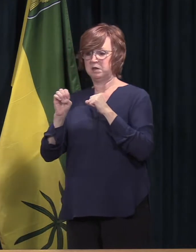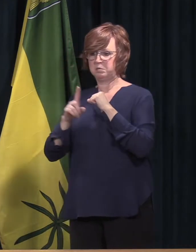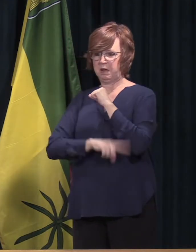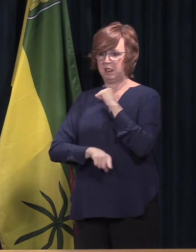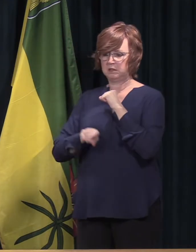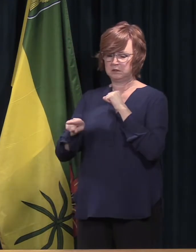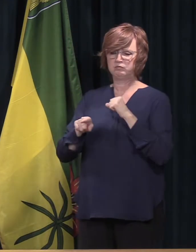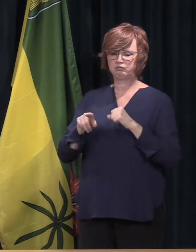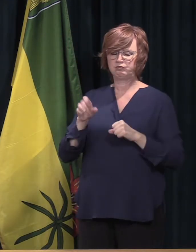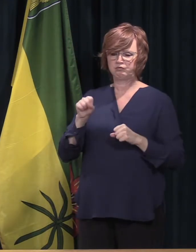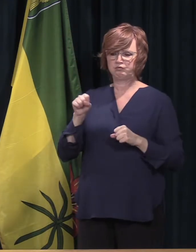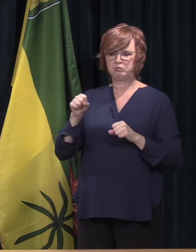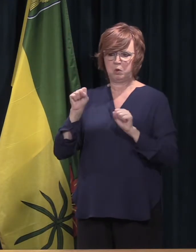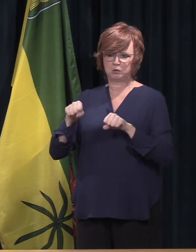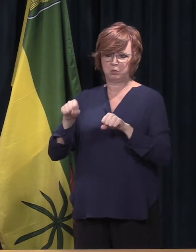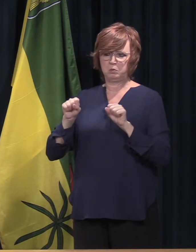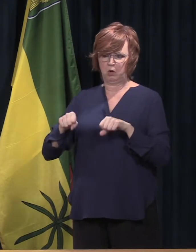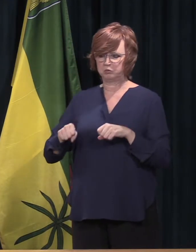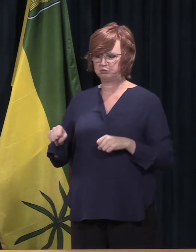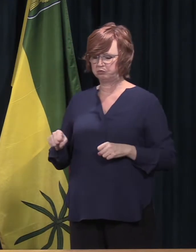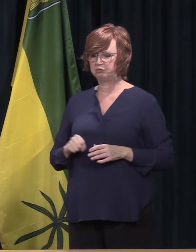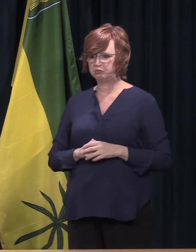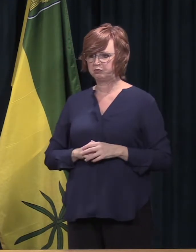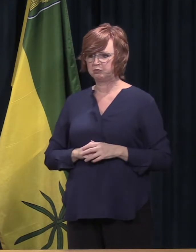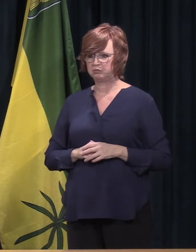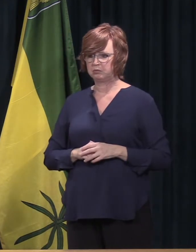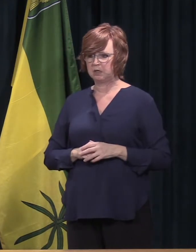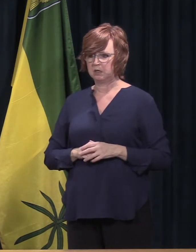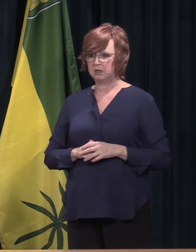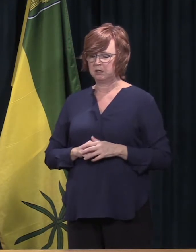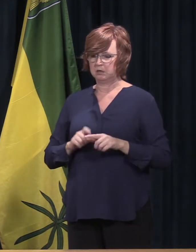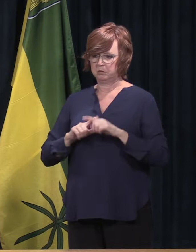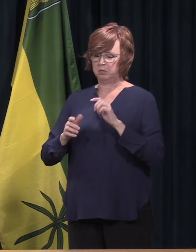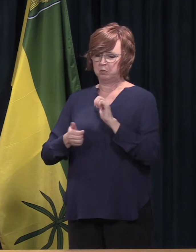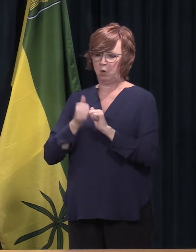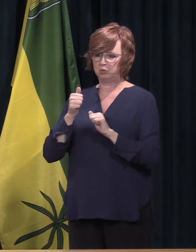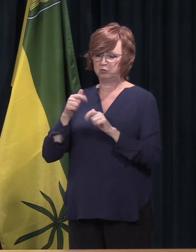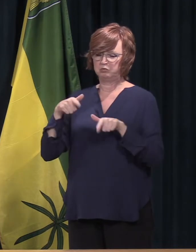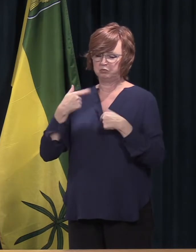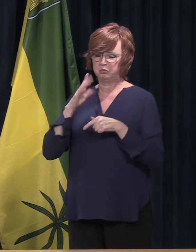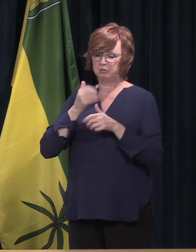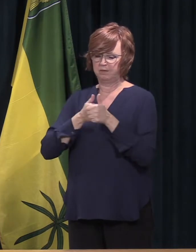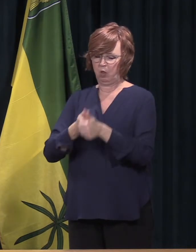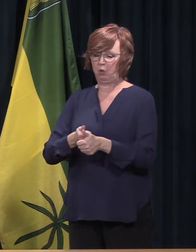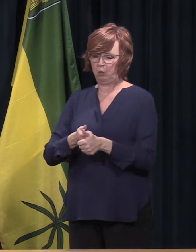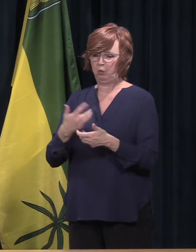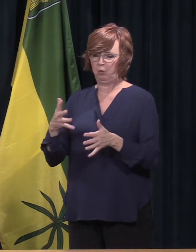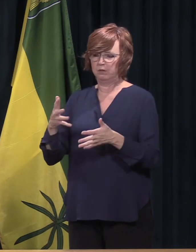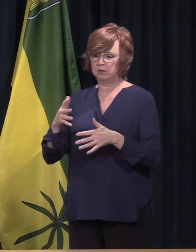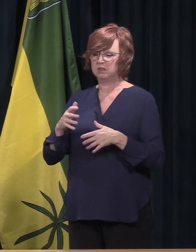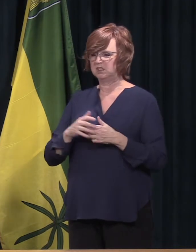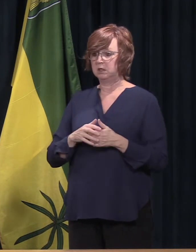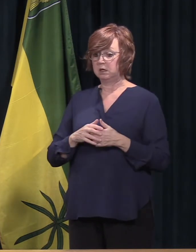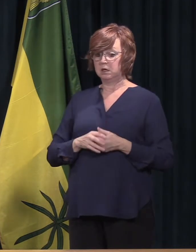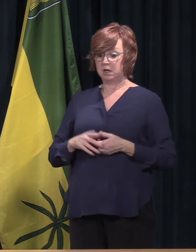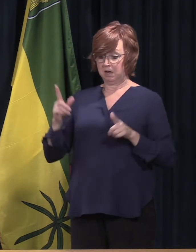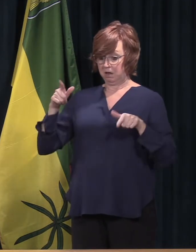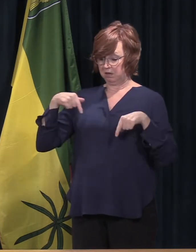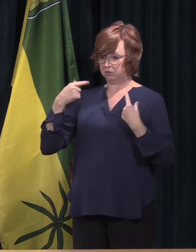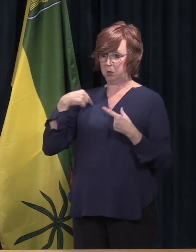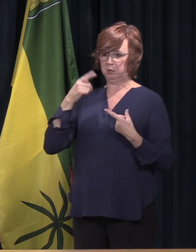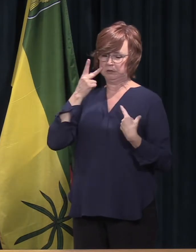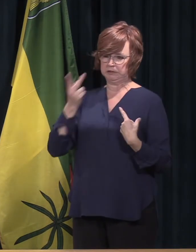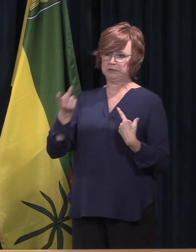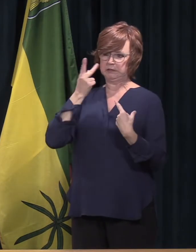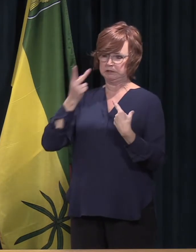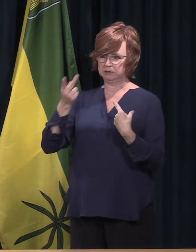again, our hope is that this, for the most part, should be voluntary compliance. And so far, what we've seen is actually many businesses,